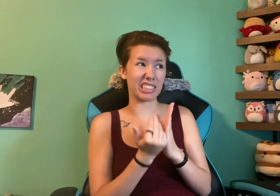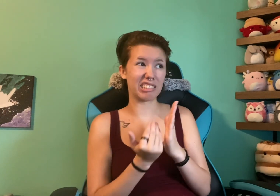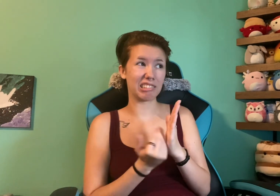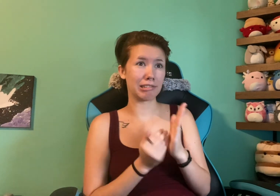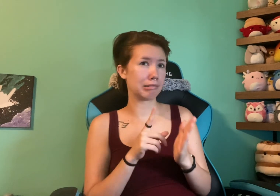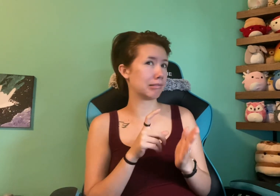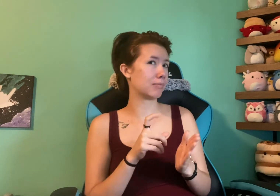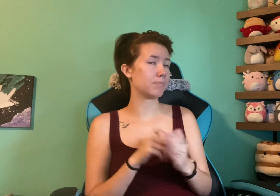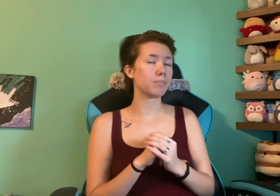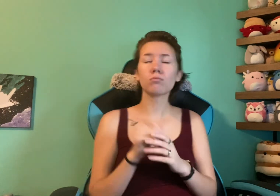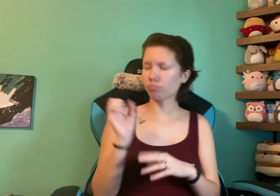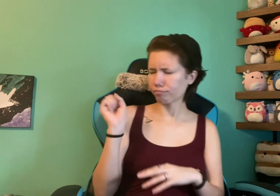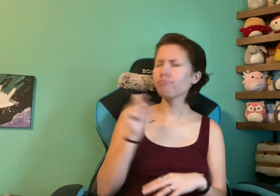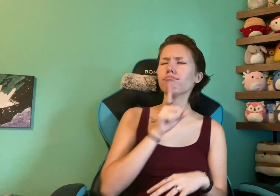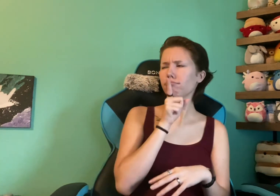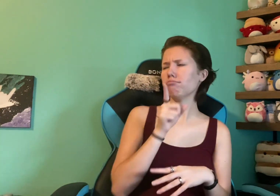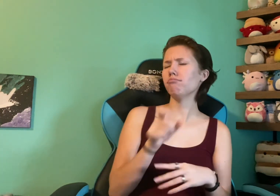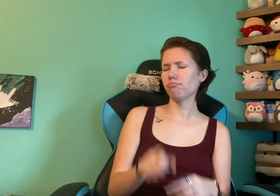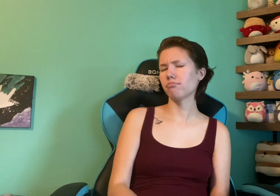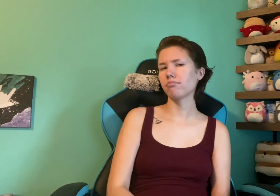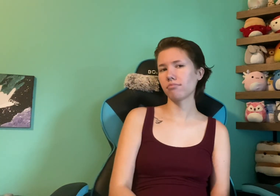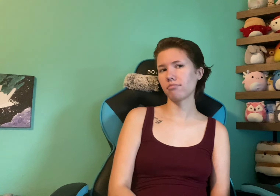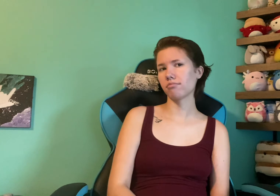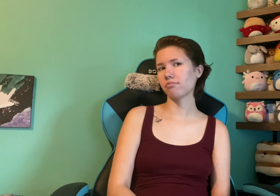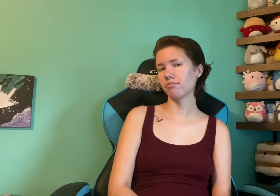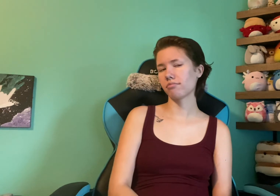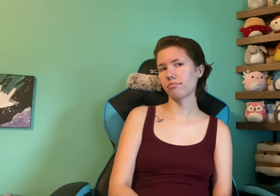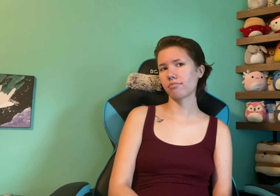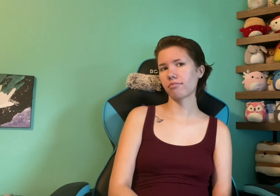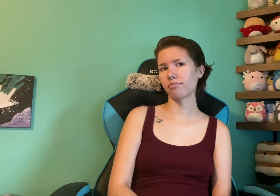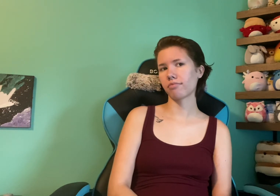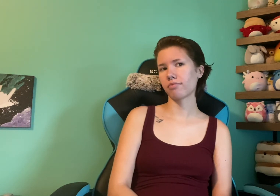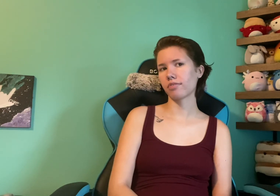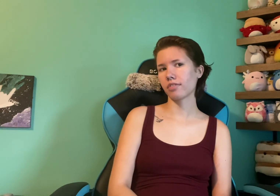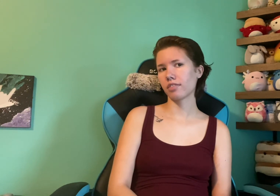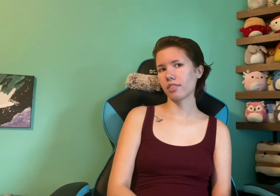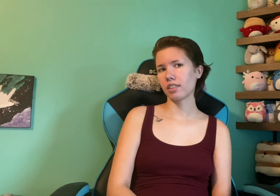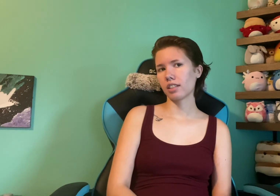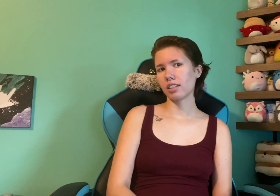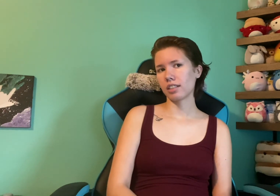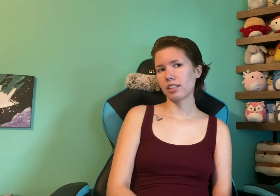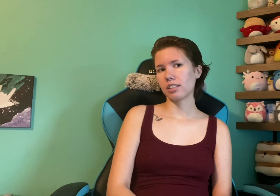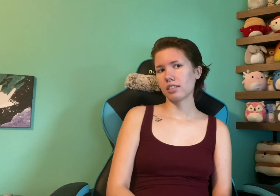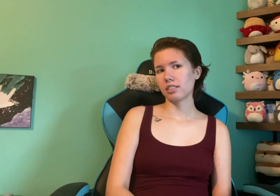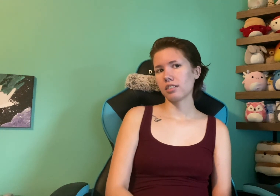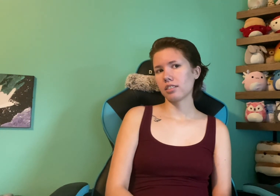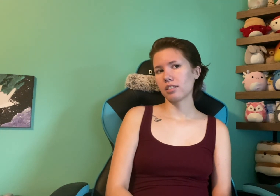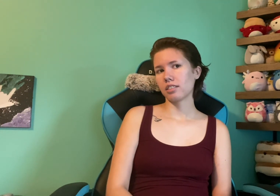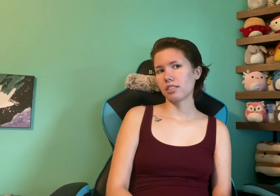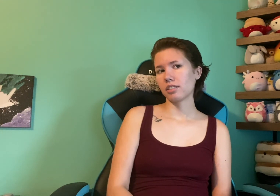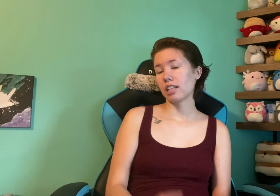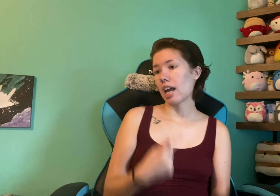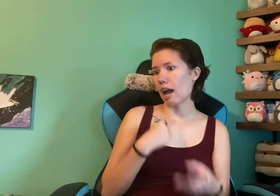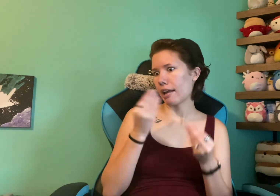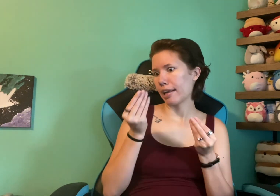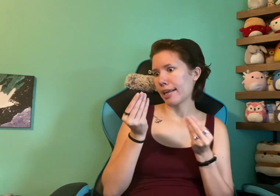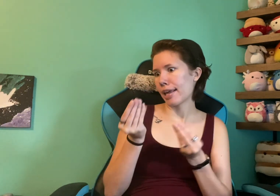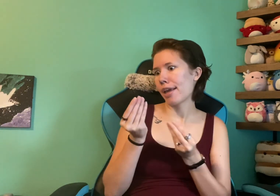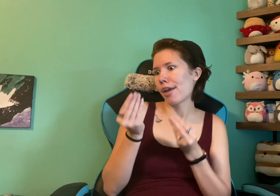Thank you so much. Plus, you also might, when I give the page numbers for these things, you might take those down also. That would